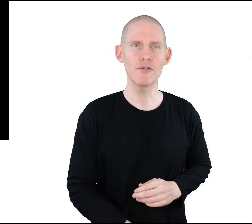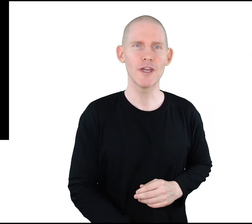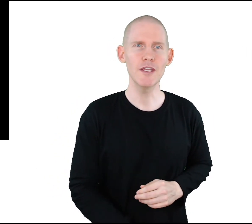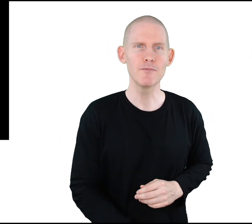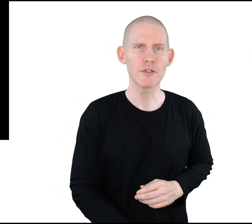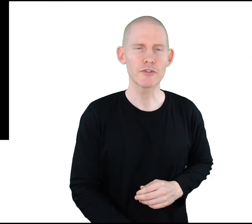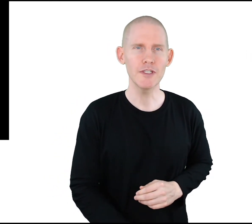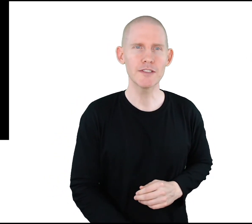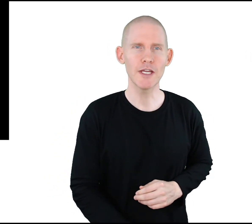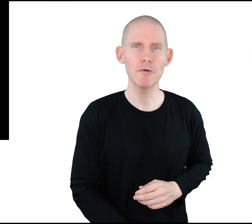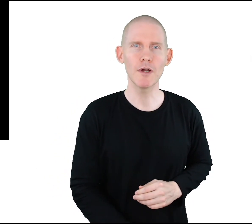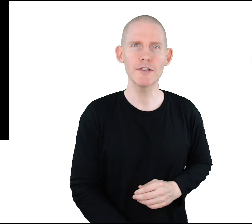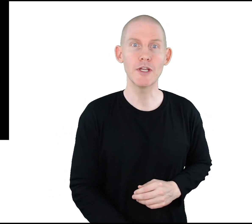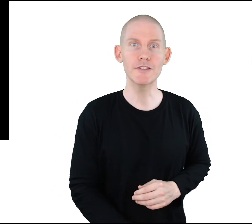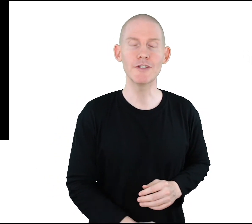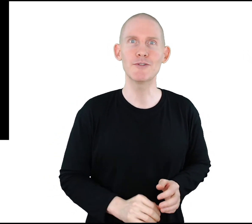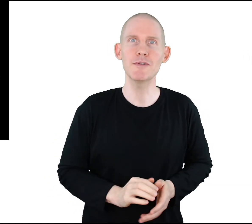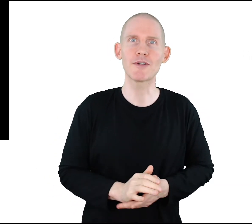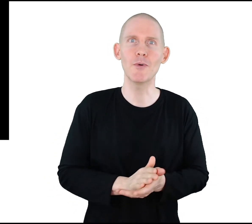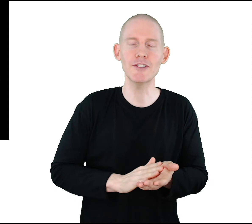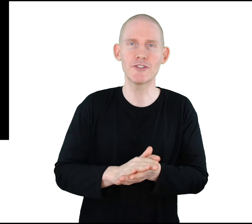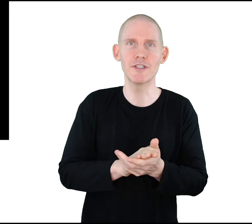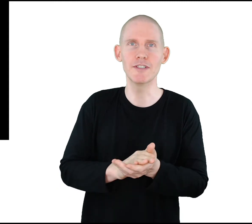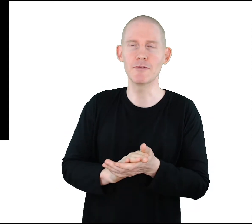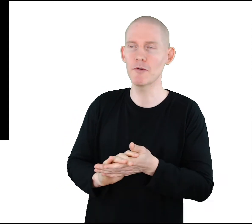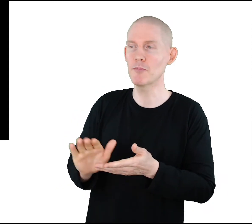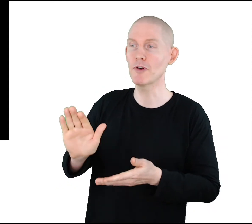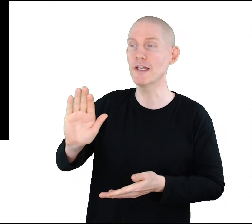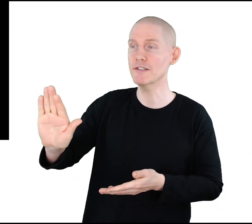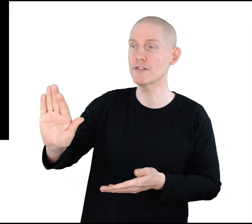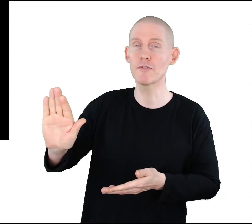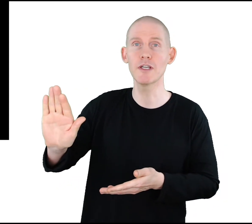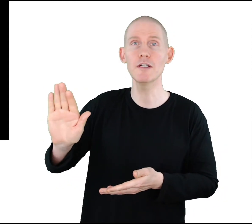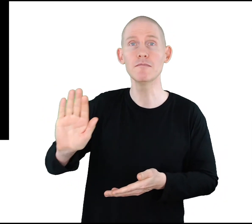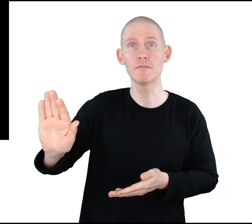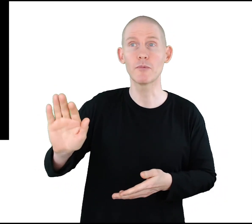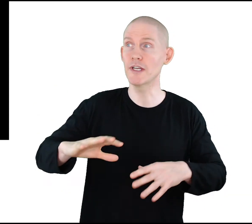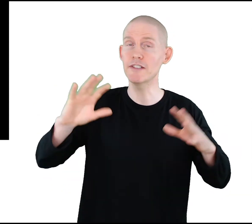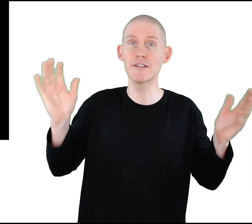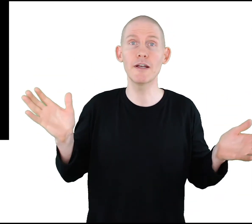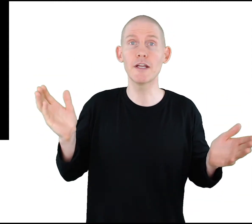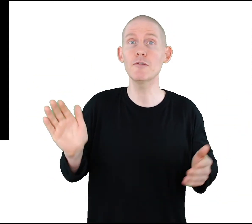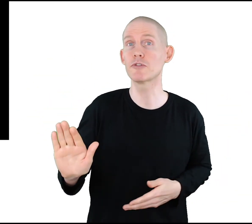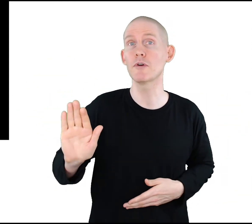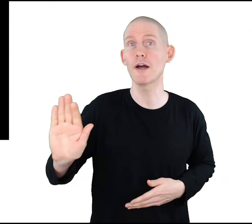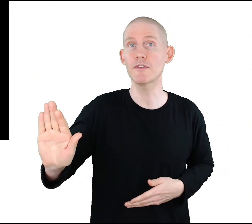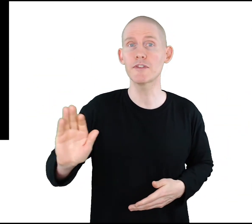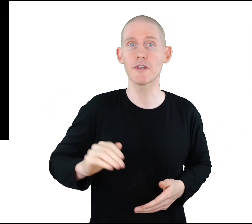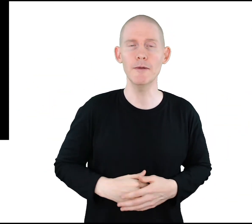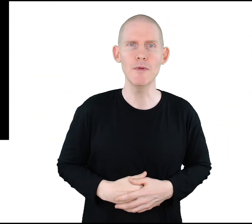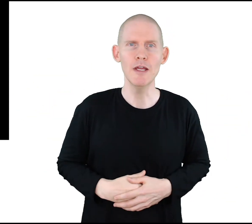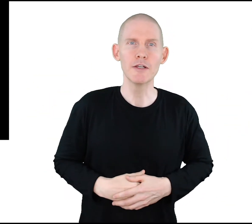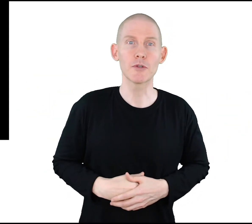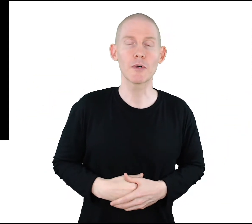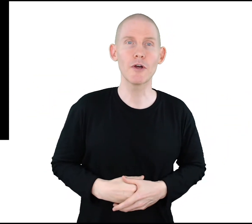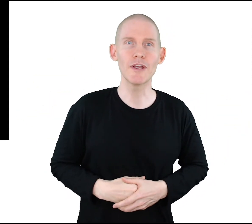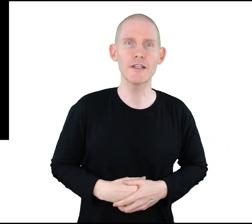Okay, so let's say we want to change it into a question. Why don't we put his over here? Pretend he's not here. Just do it off to the side. So we're going to go his